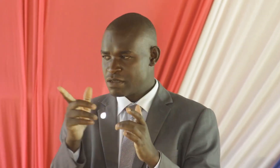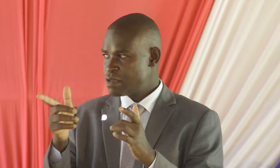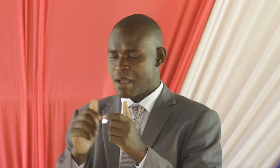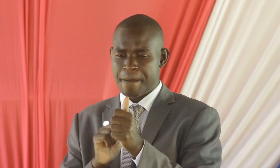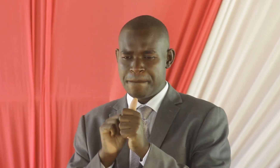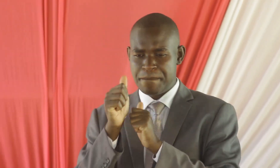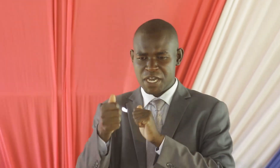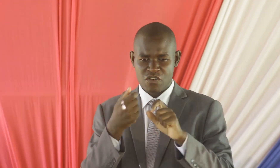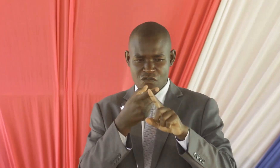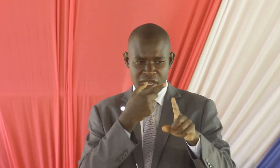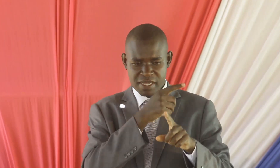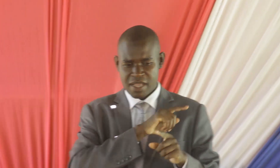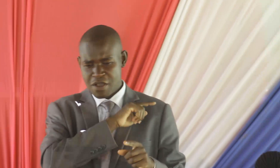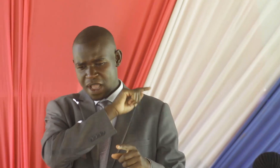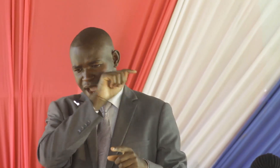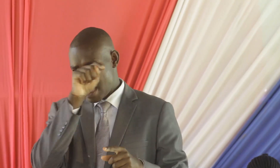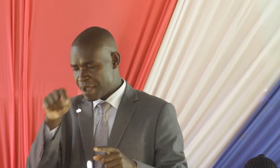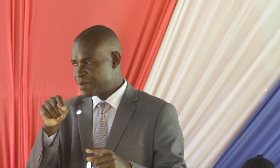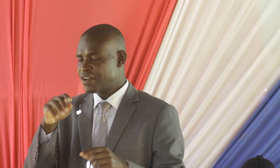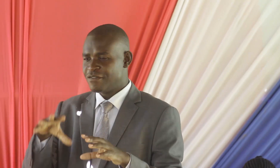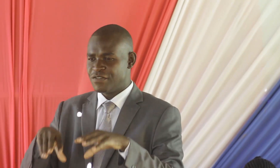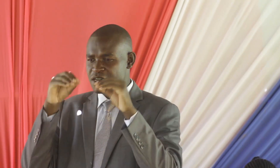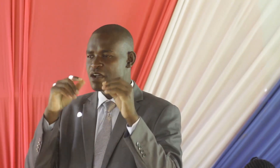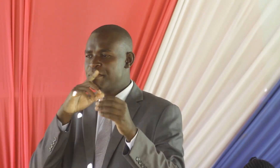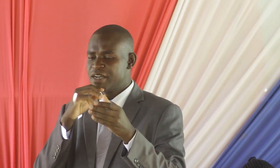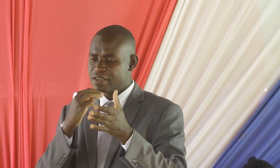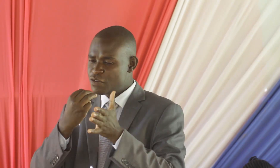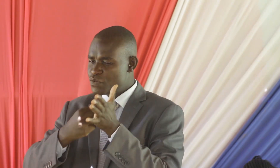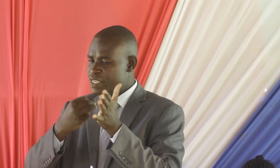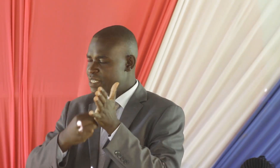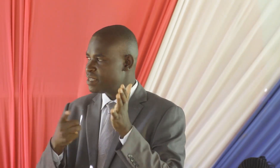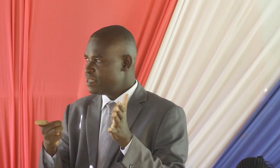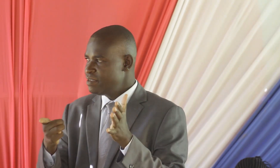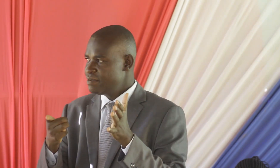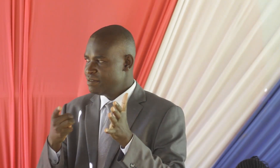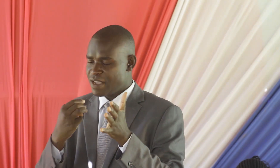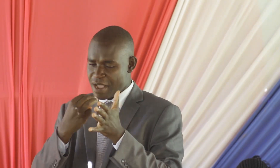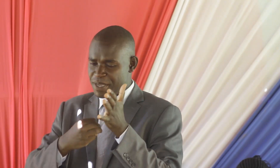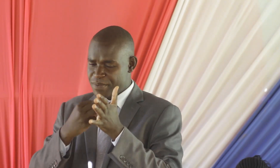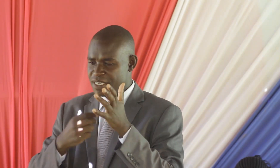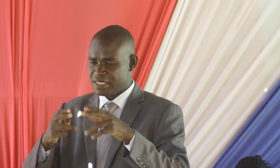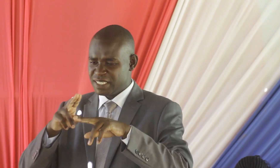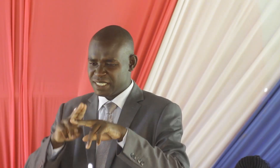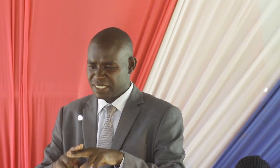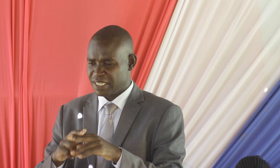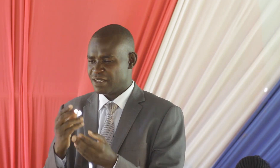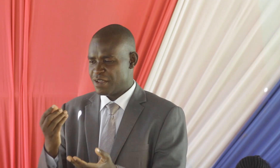In that time when Jesus was passing by, then he came into that region. He saw